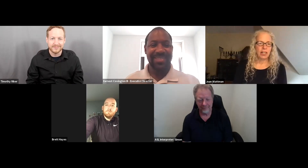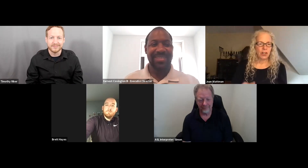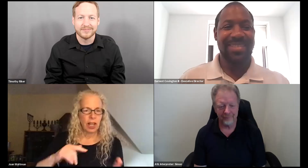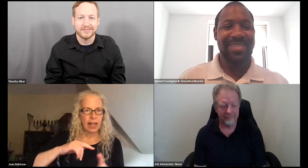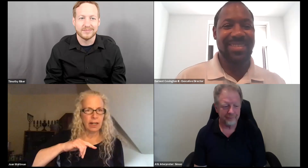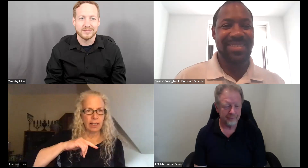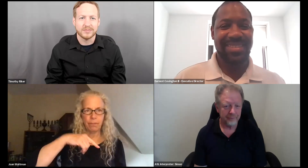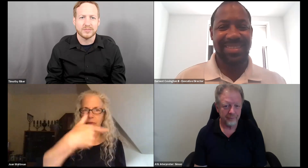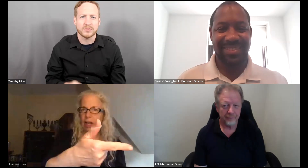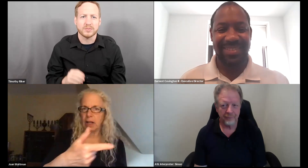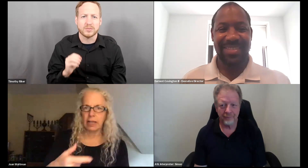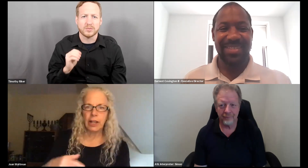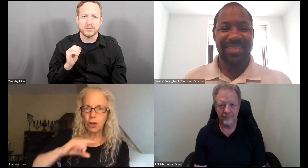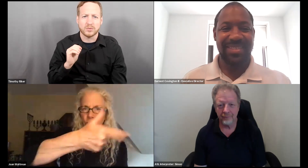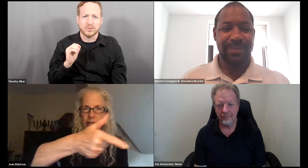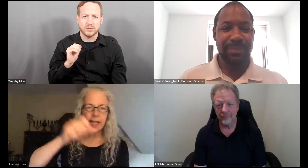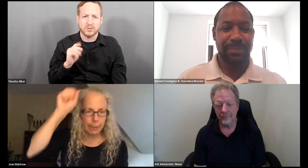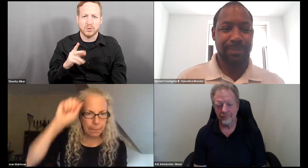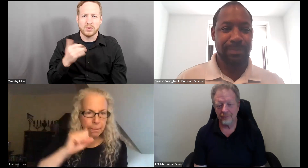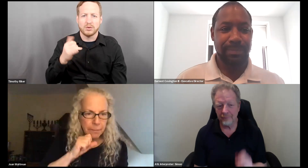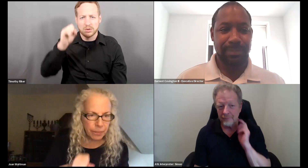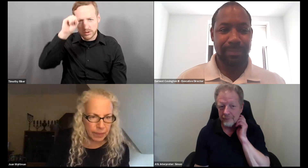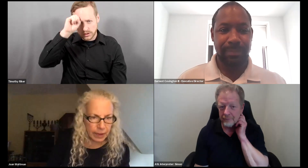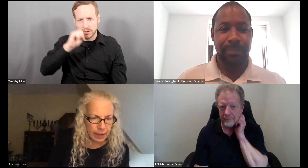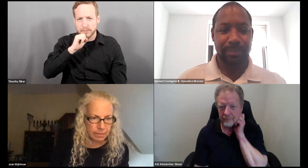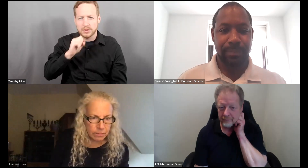good. And I'll hand it over to Simon.